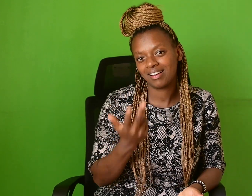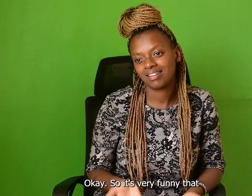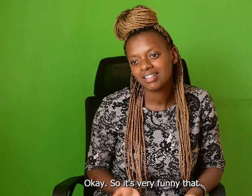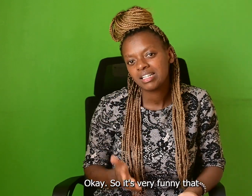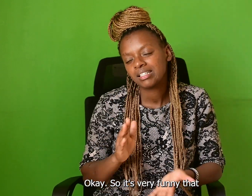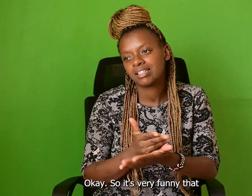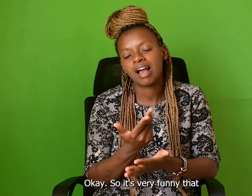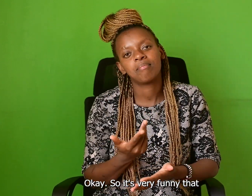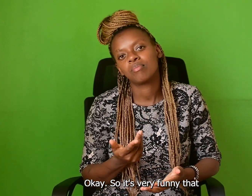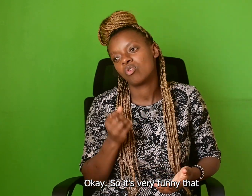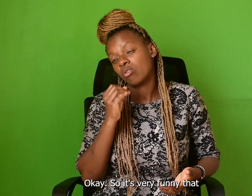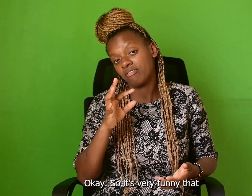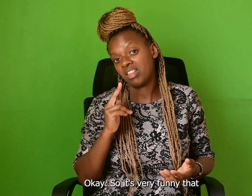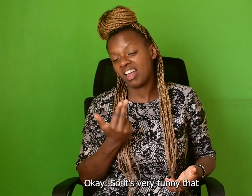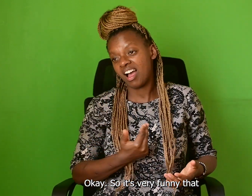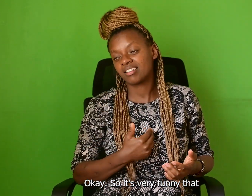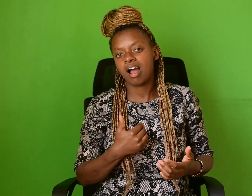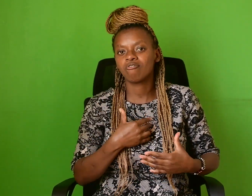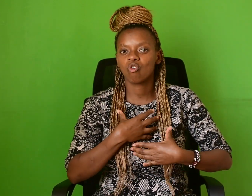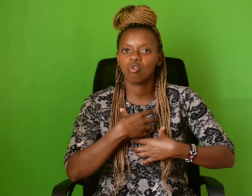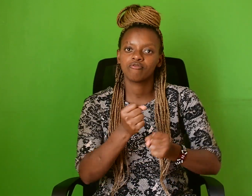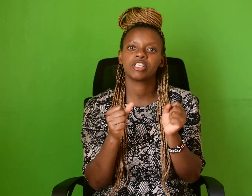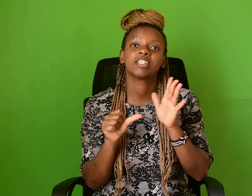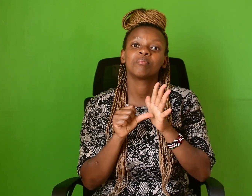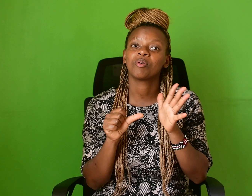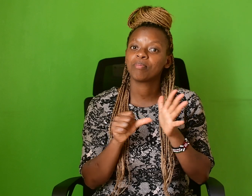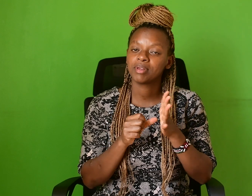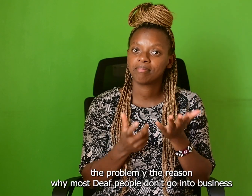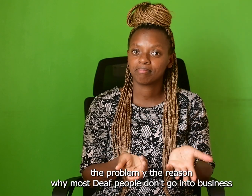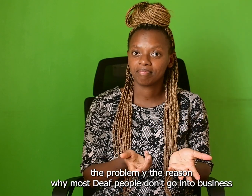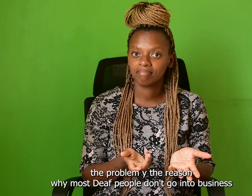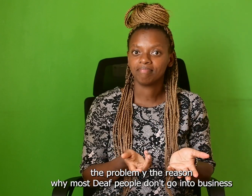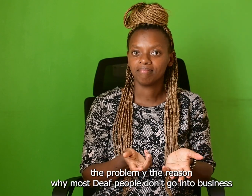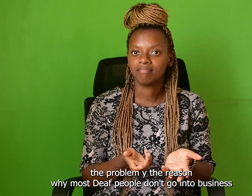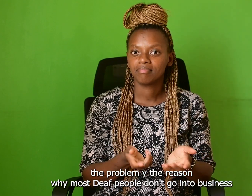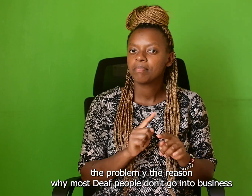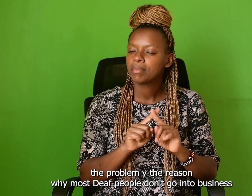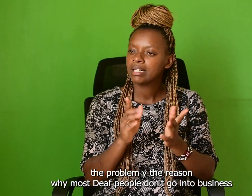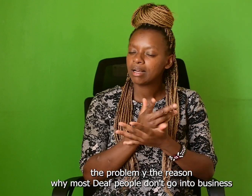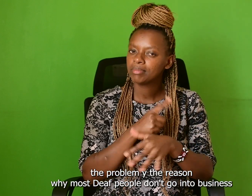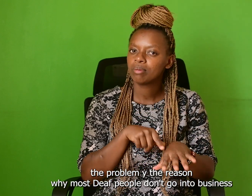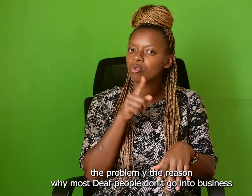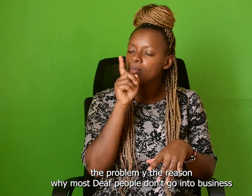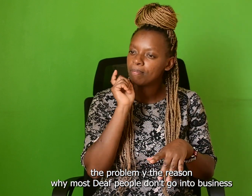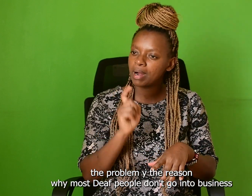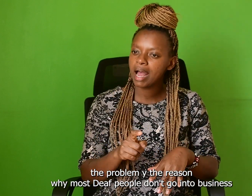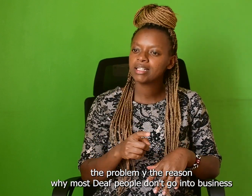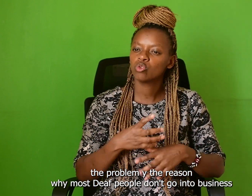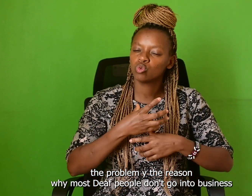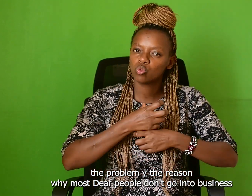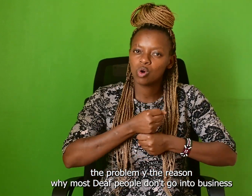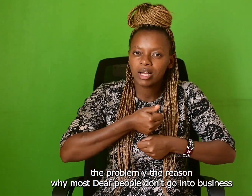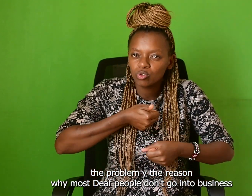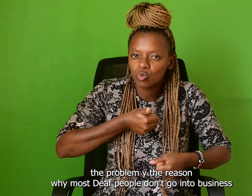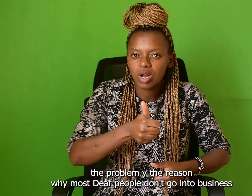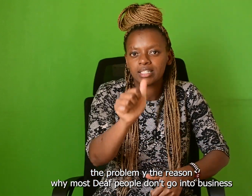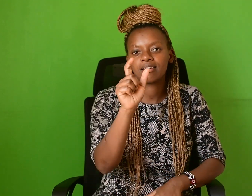Okay, so it's very funny that the reason why most deaf people don't go into business